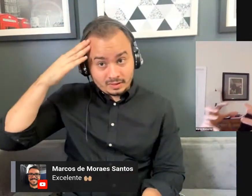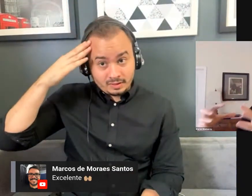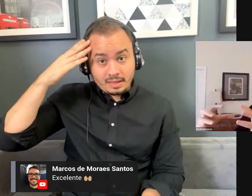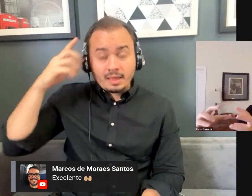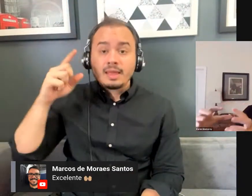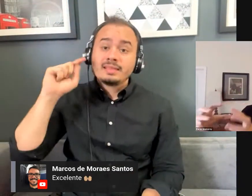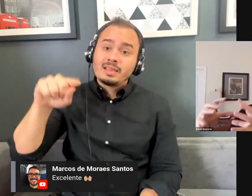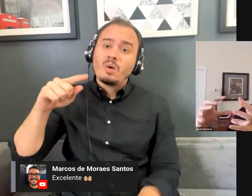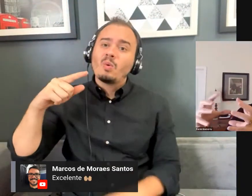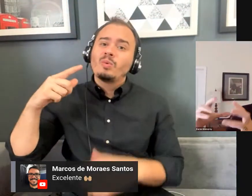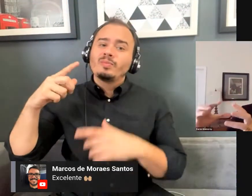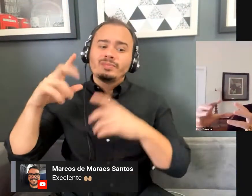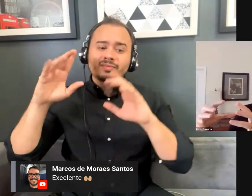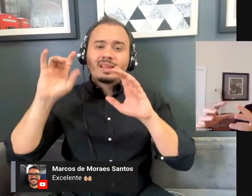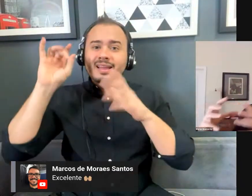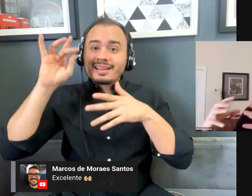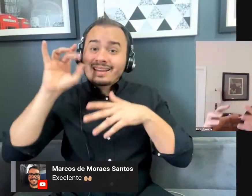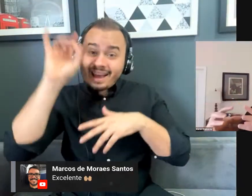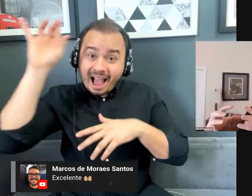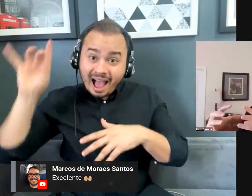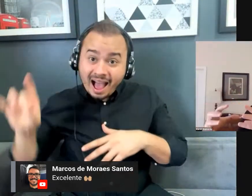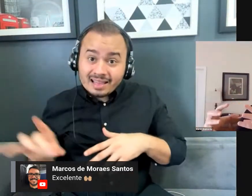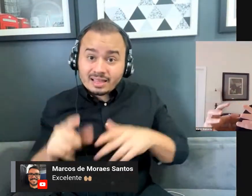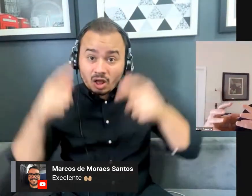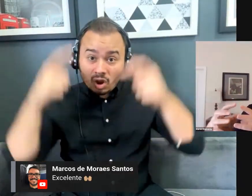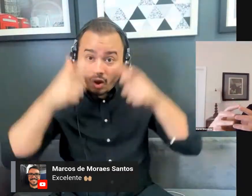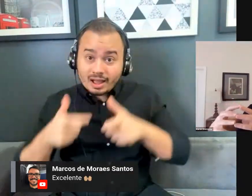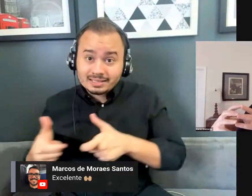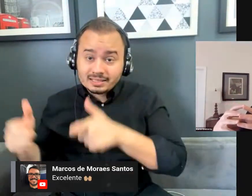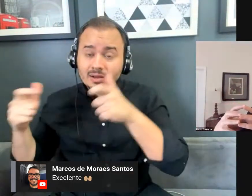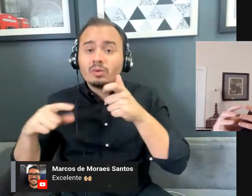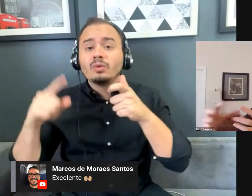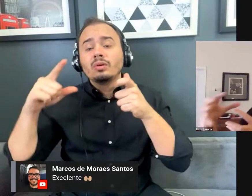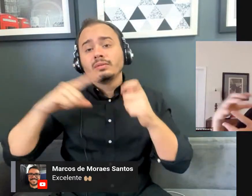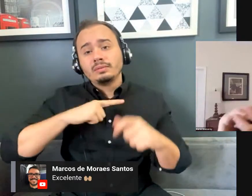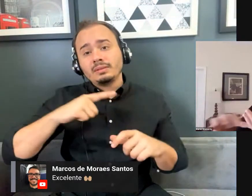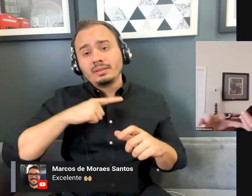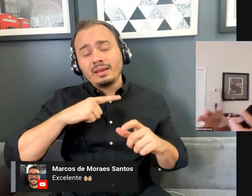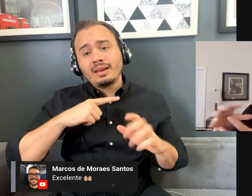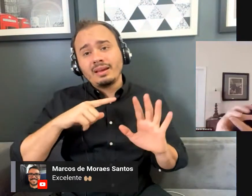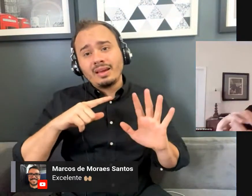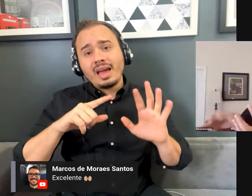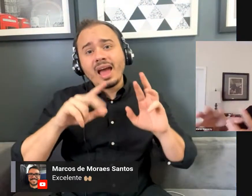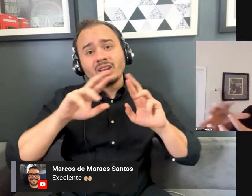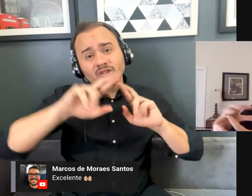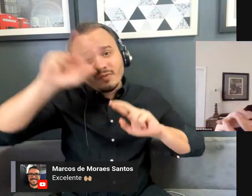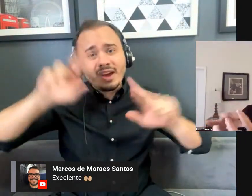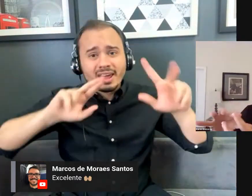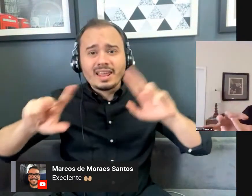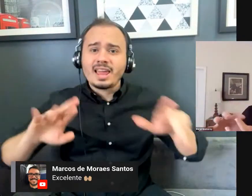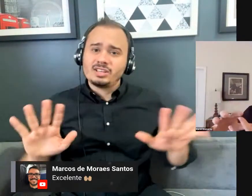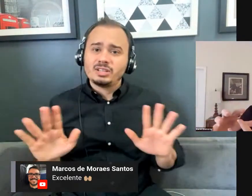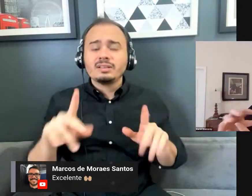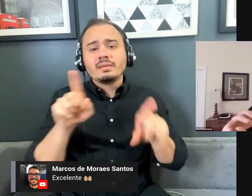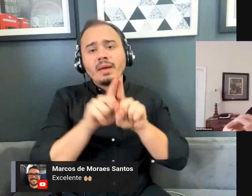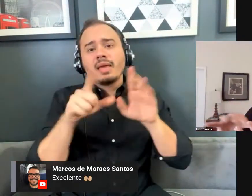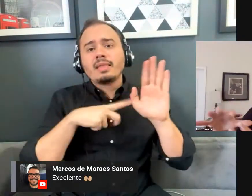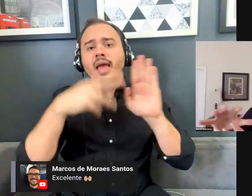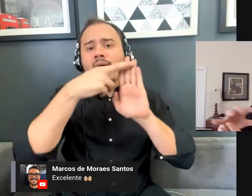phonologically specified locations are different, and they probably have different roles, but I think they're going to also have